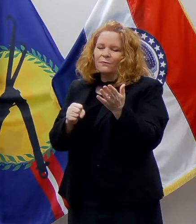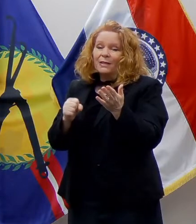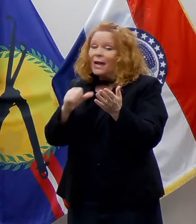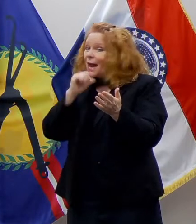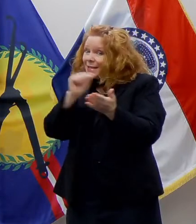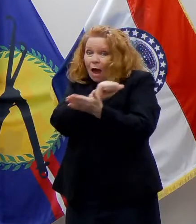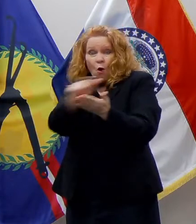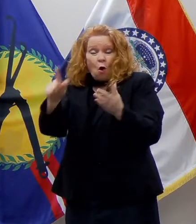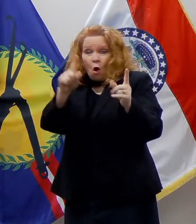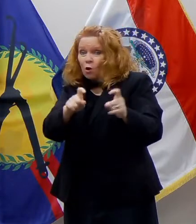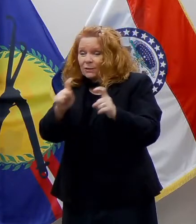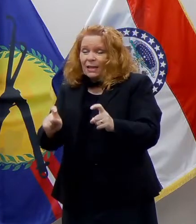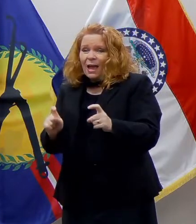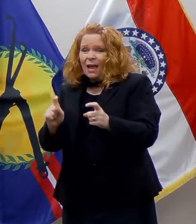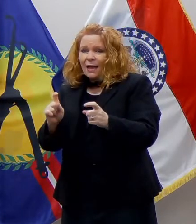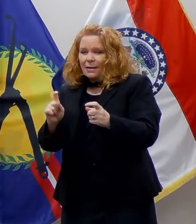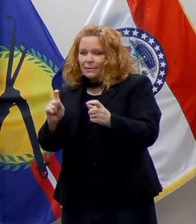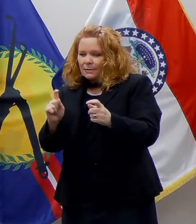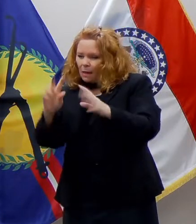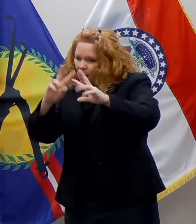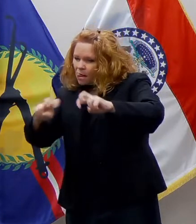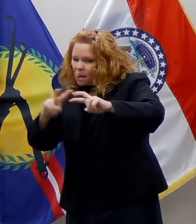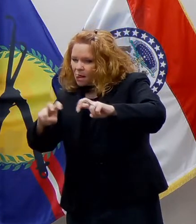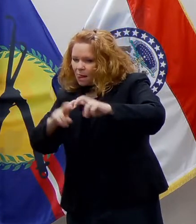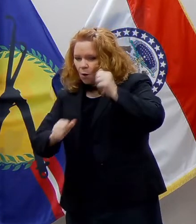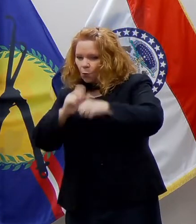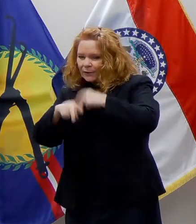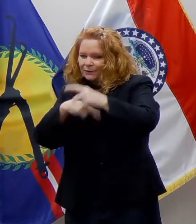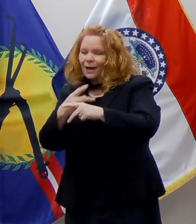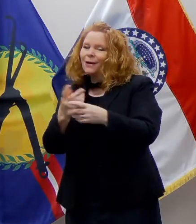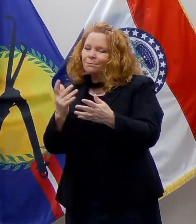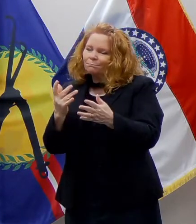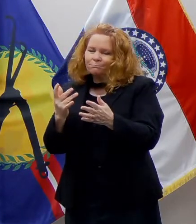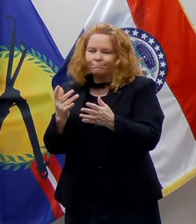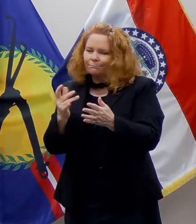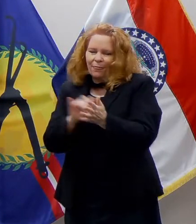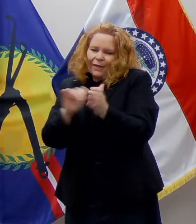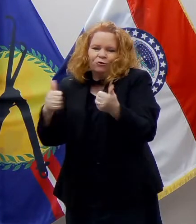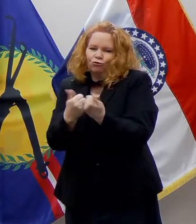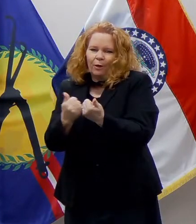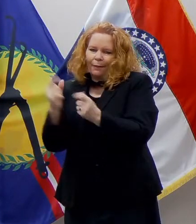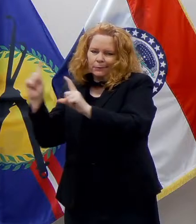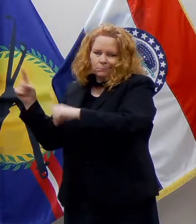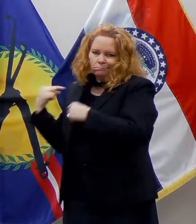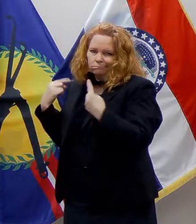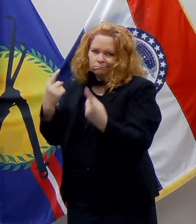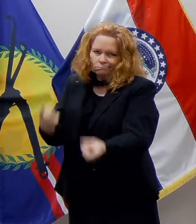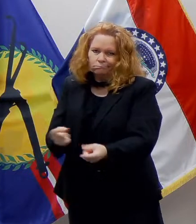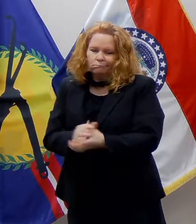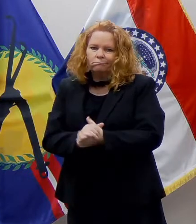gets typed, and that's a challenge that we've had since the beginning.